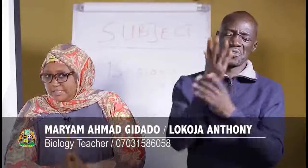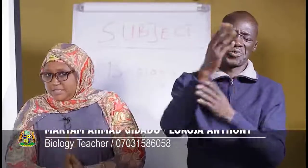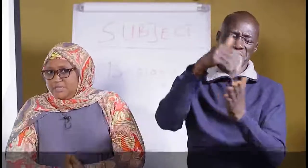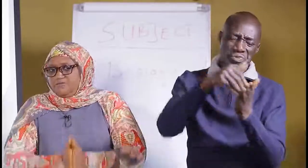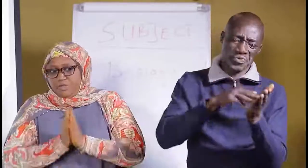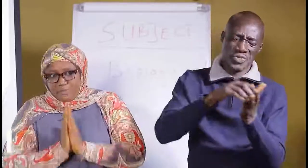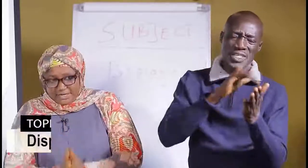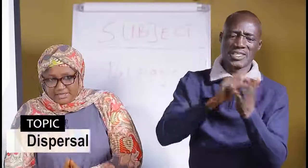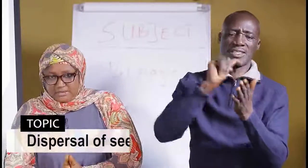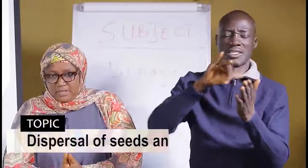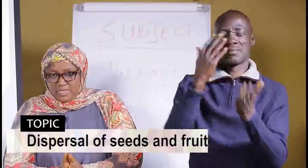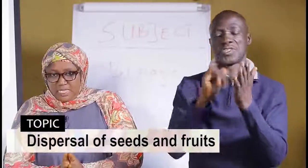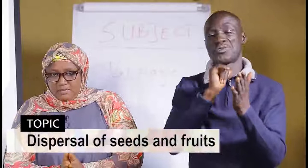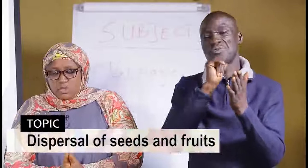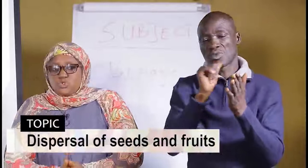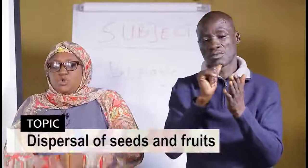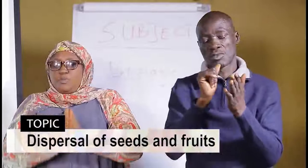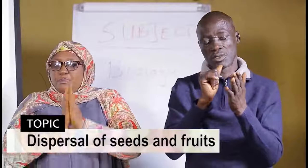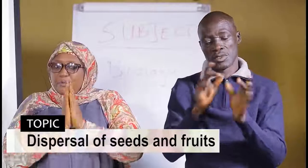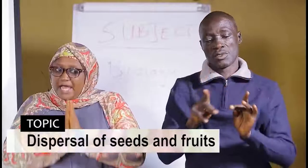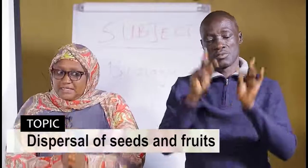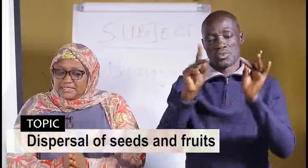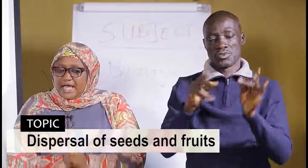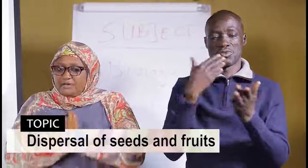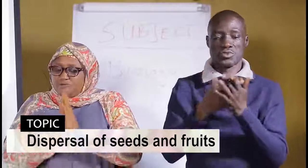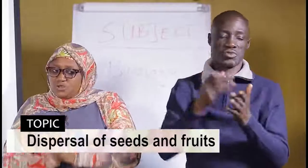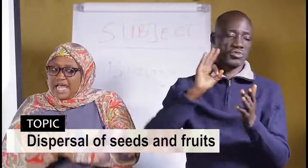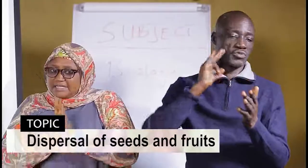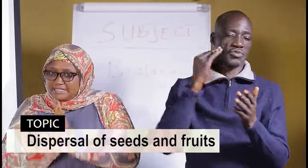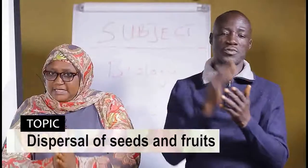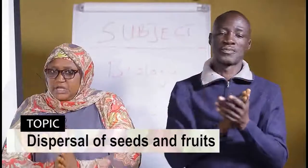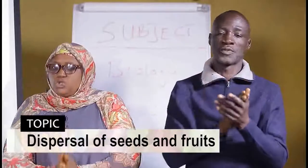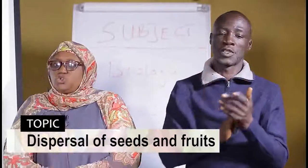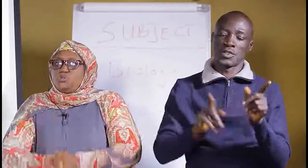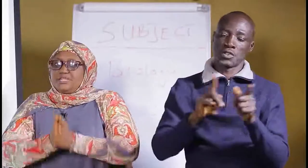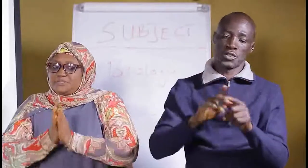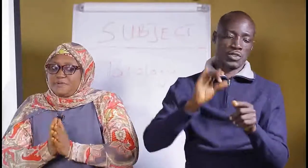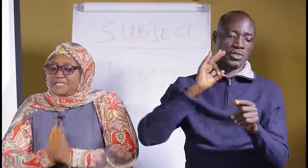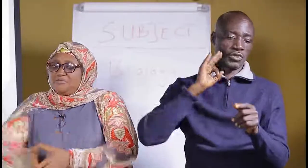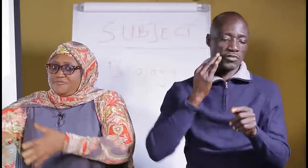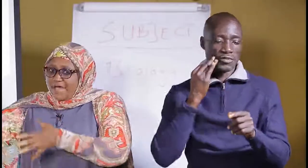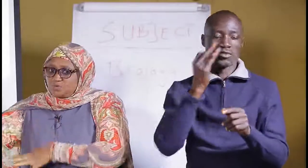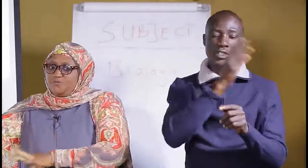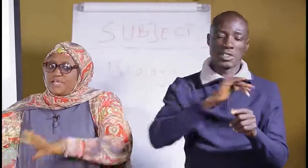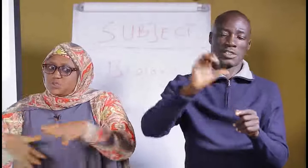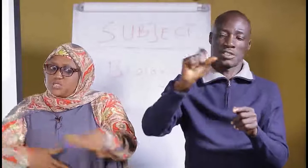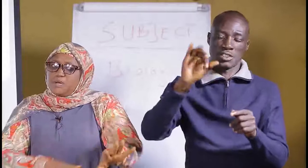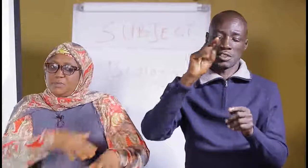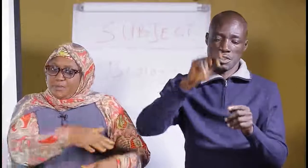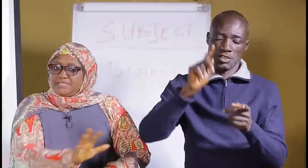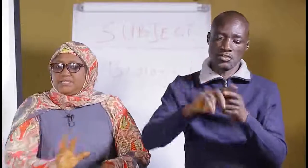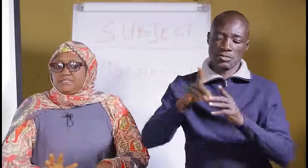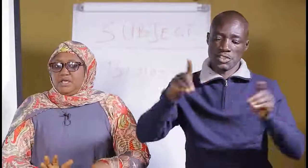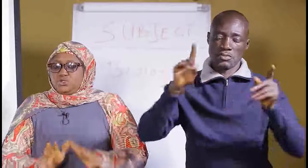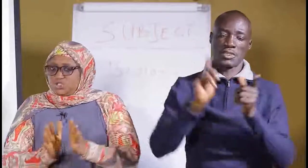be healthy for the plant. So plants and fruit and seed need to be dispersed far to find